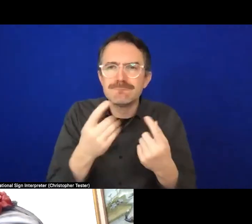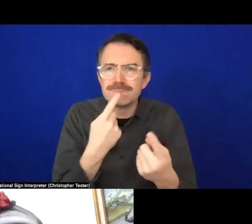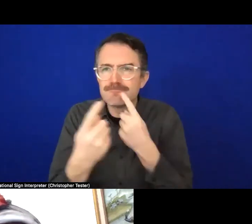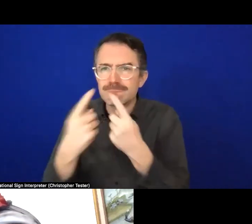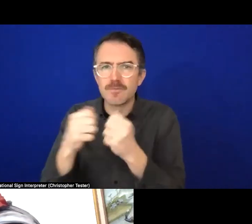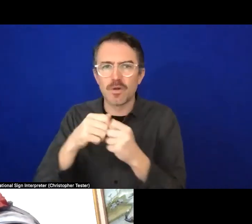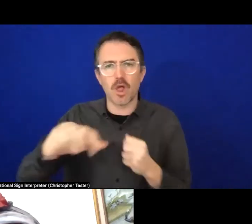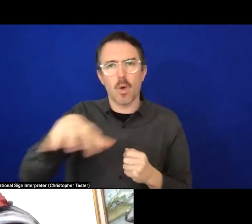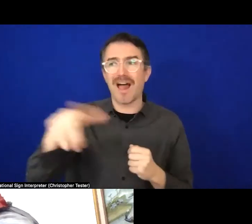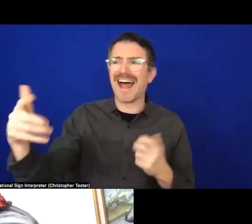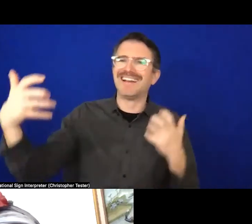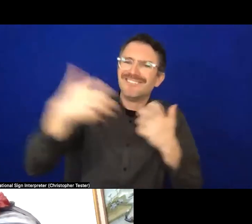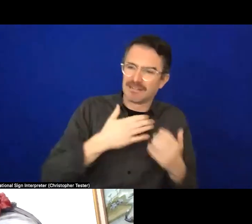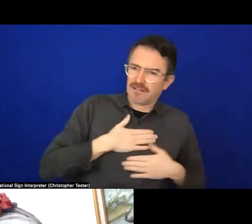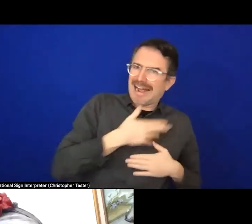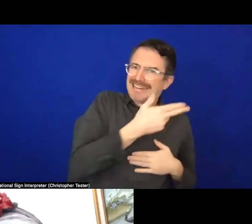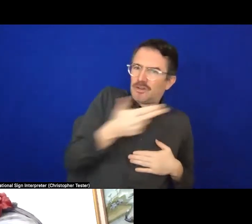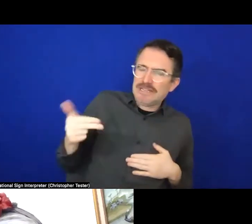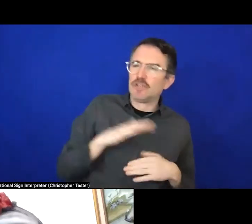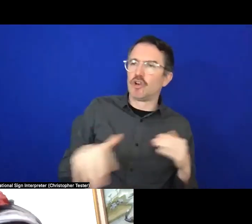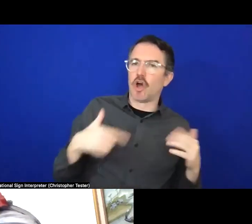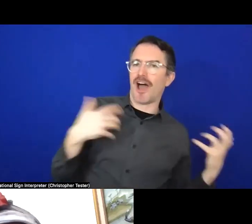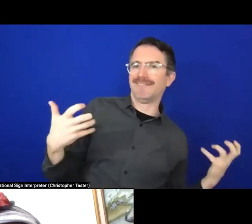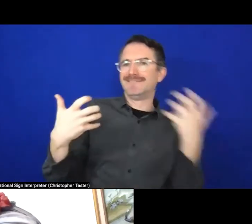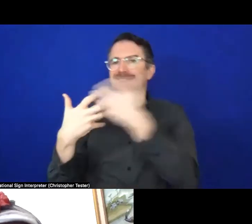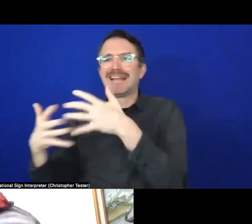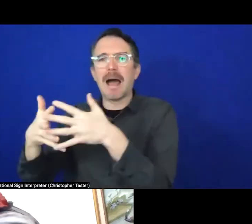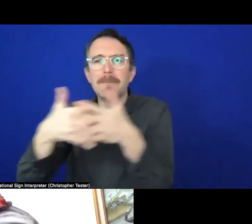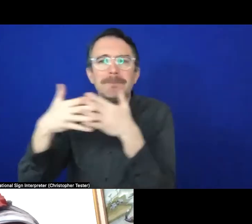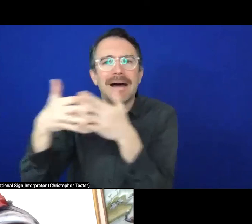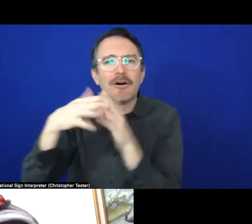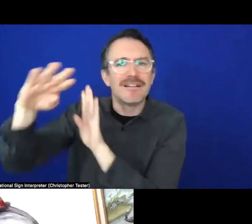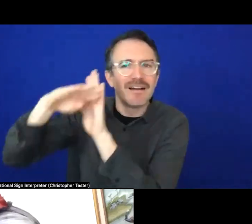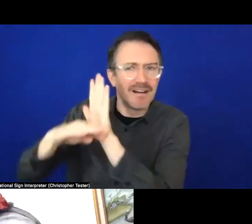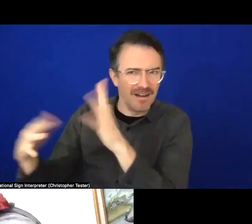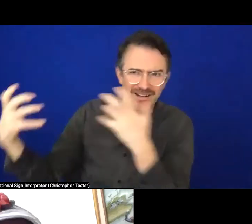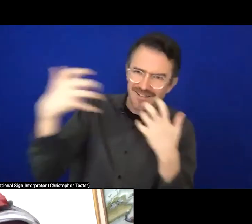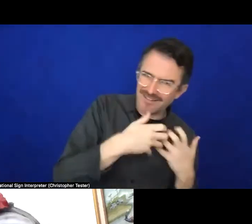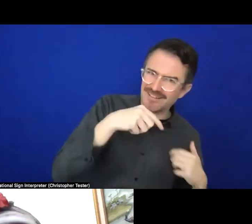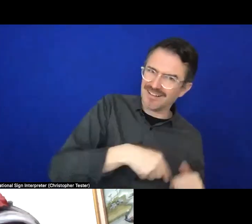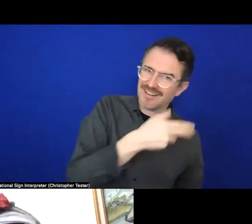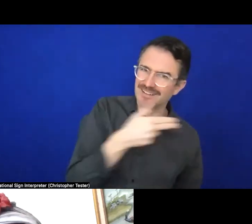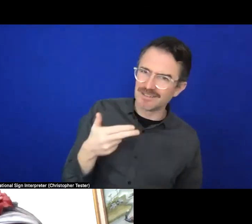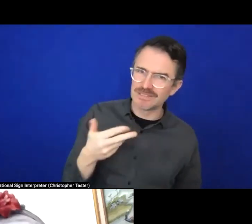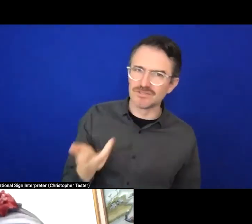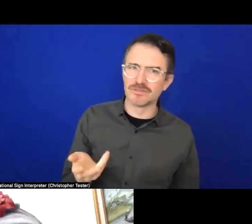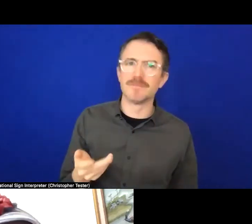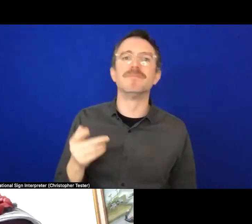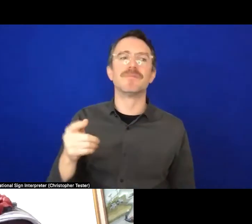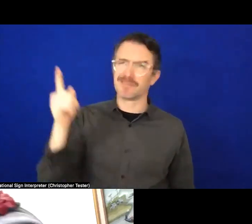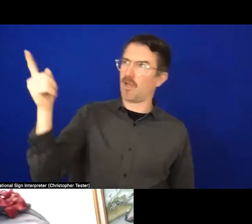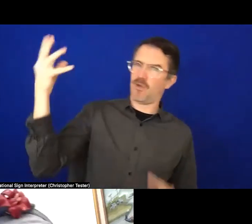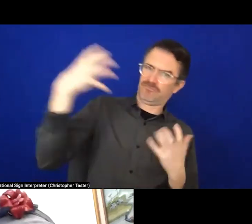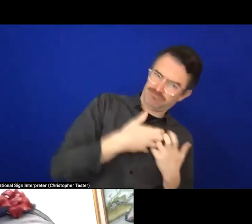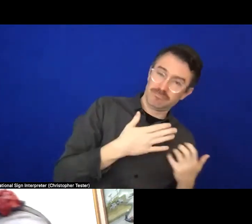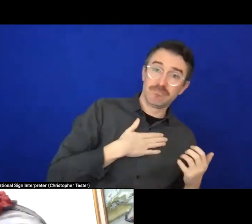reasonable accommodation to address the OPDs using their local language to apply the proposal. And I really appreciate